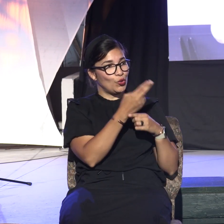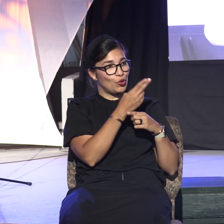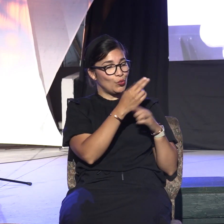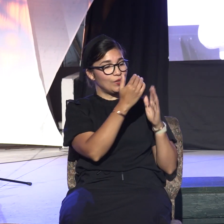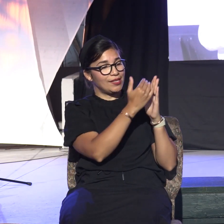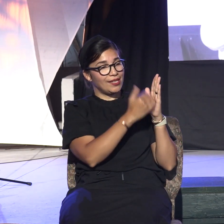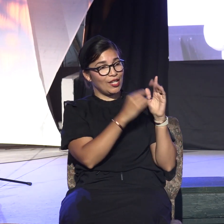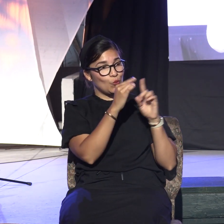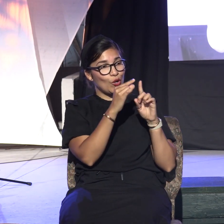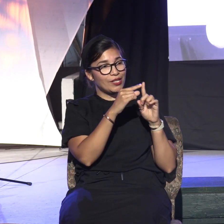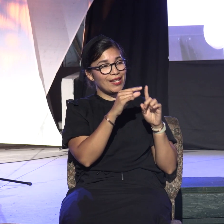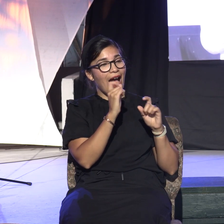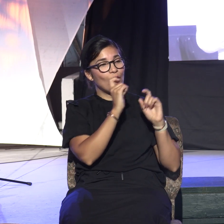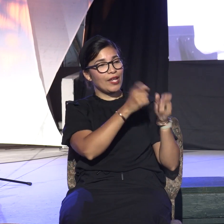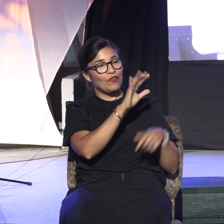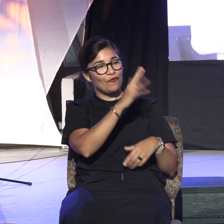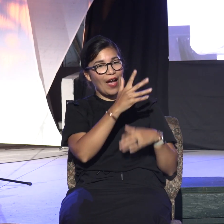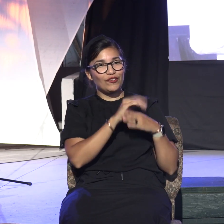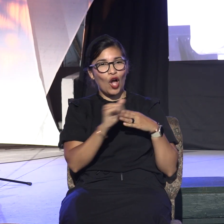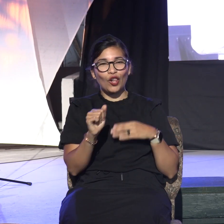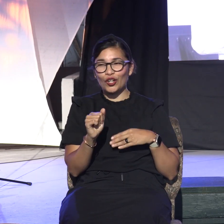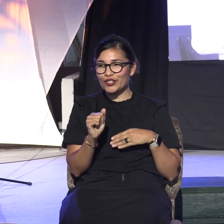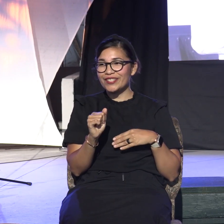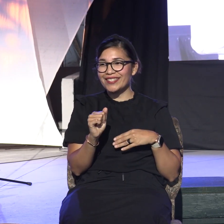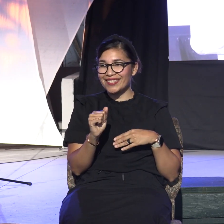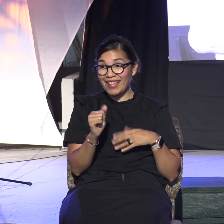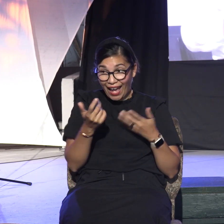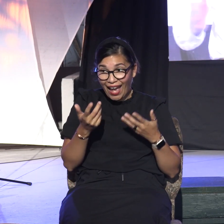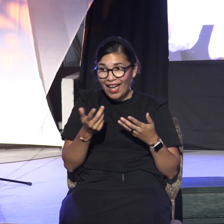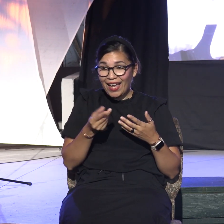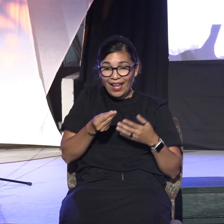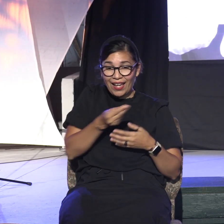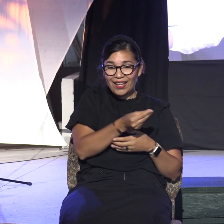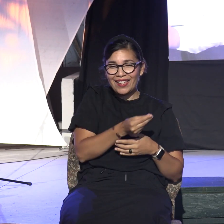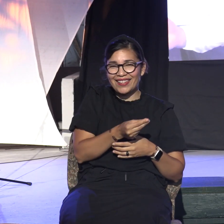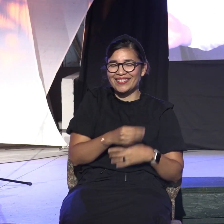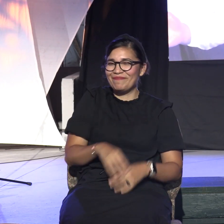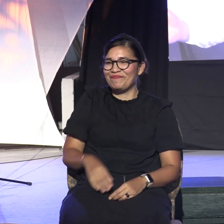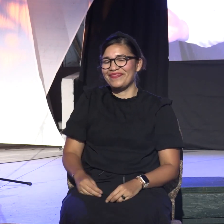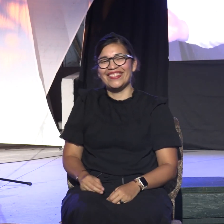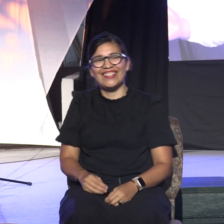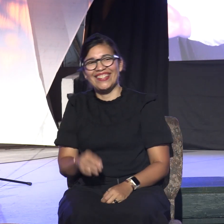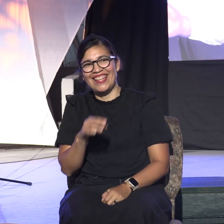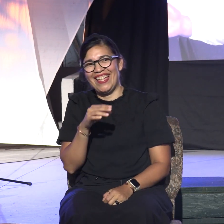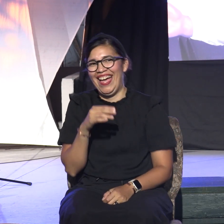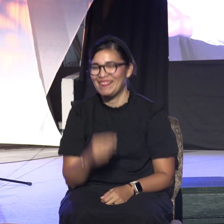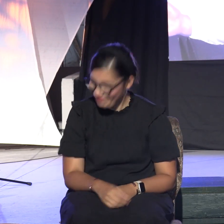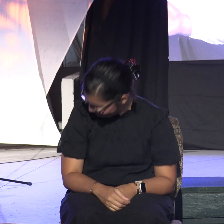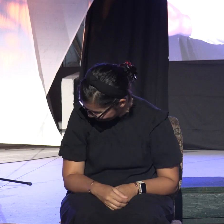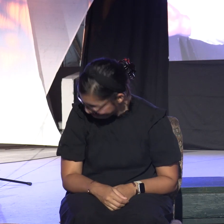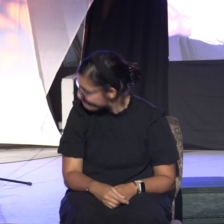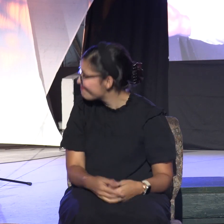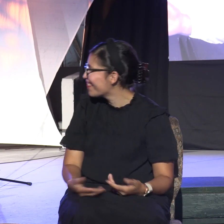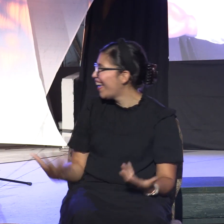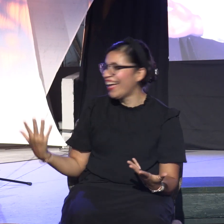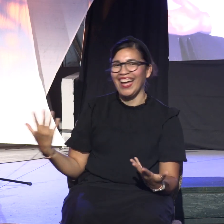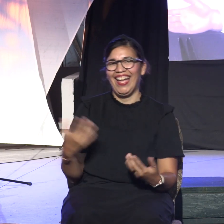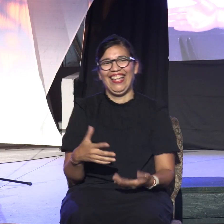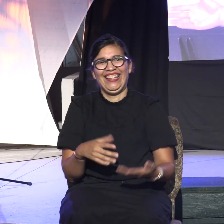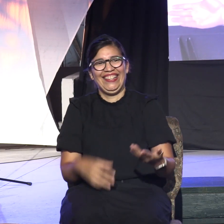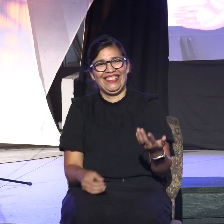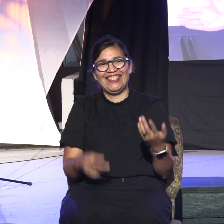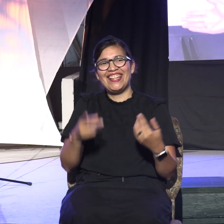supercalifragilisticexpialidocious. Well, I can tell you the next day, the last thing on my mind was trying to work in his silly words.